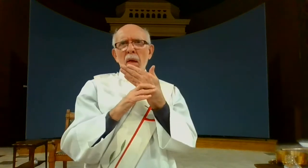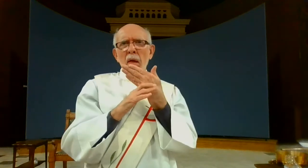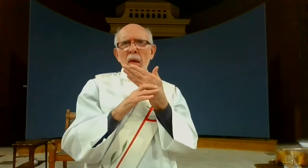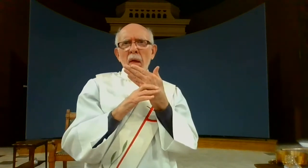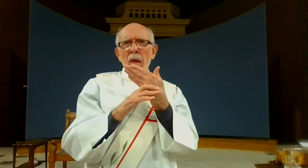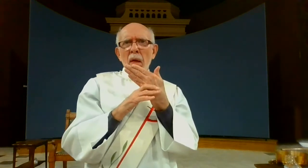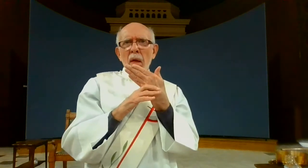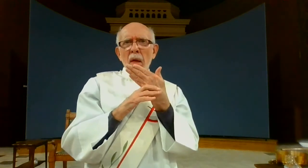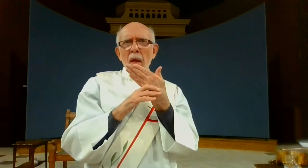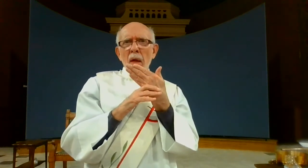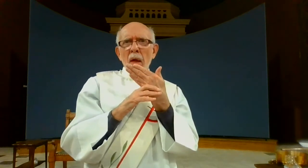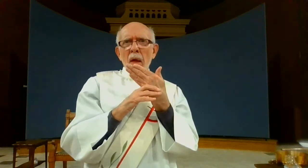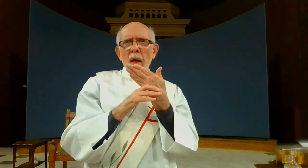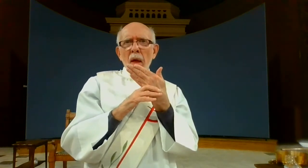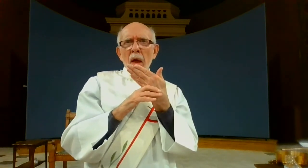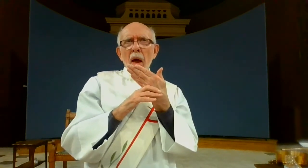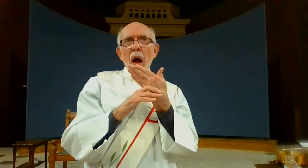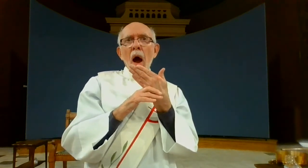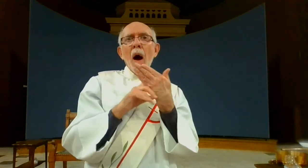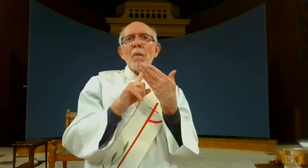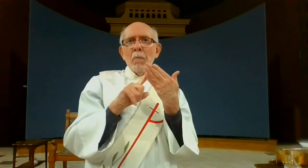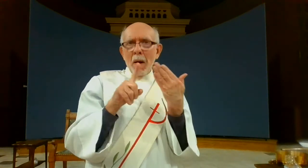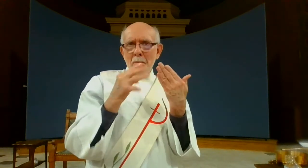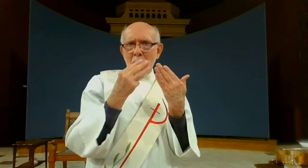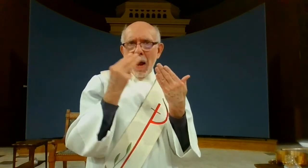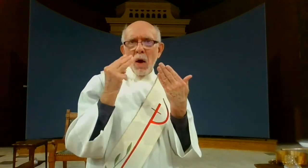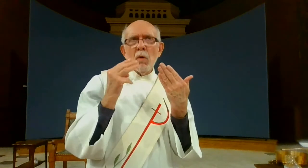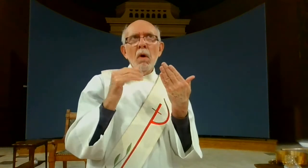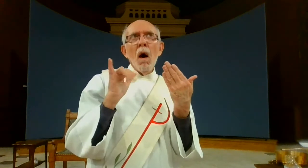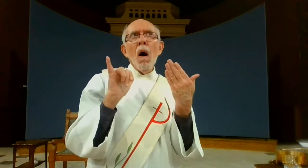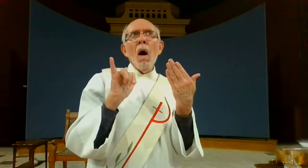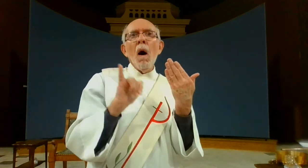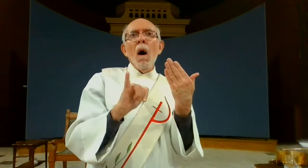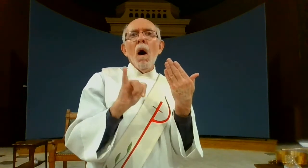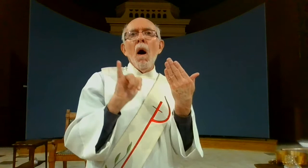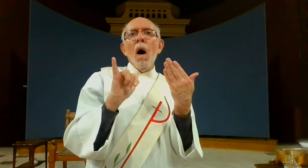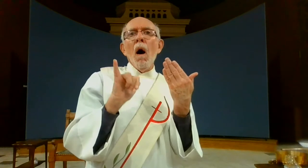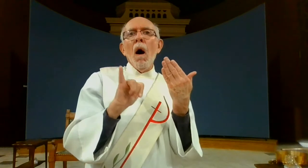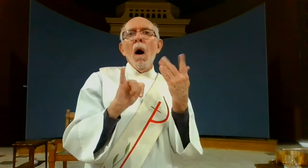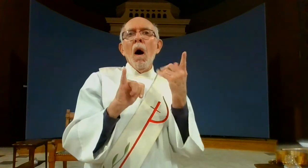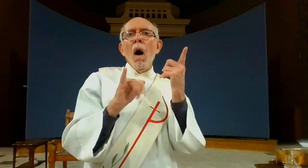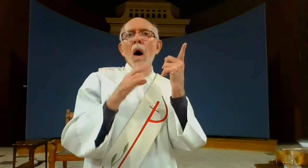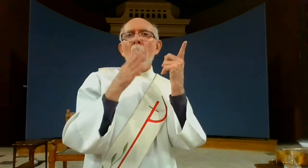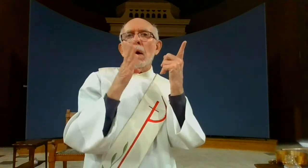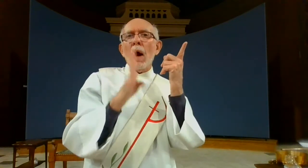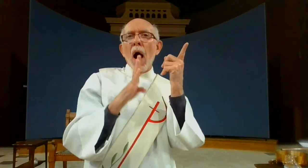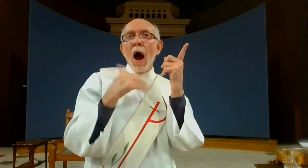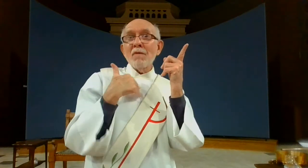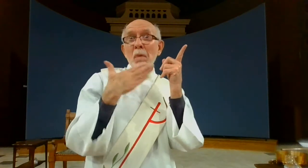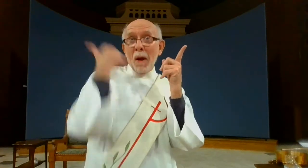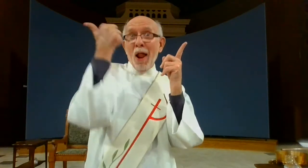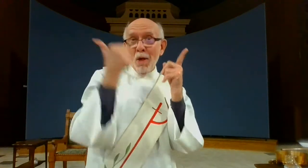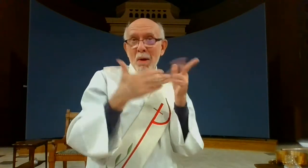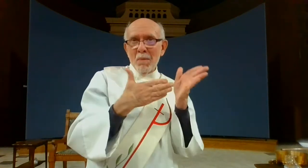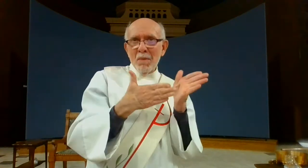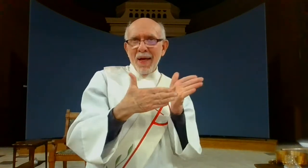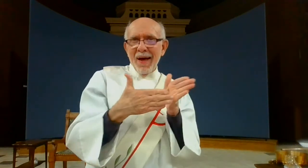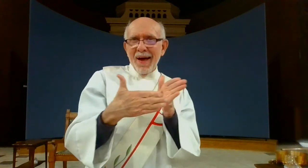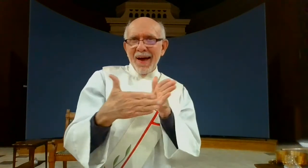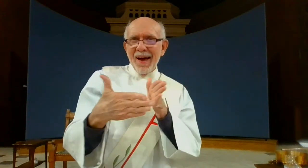That was her plan. How would that work? But God interrupted Mary, and she understood. God